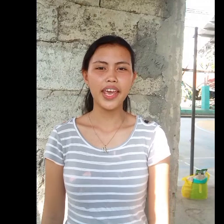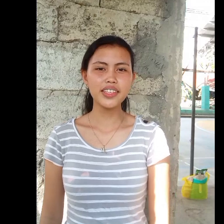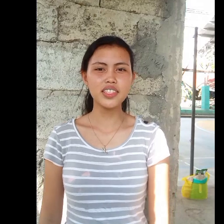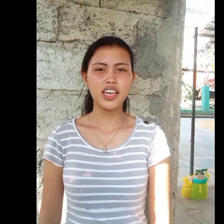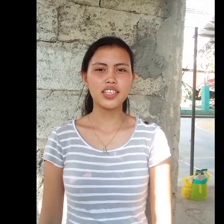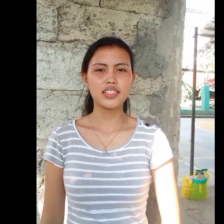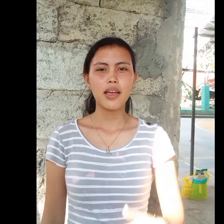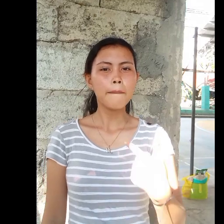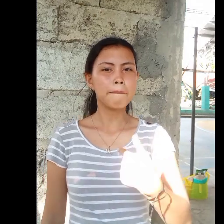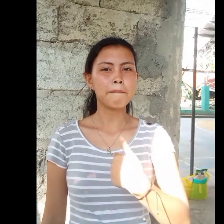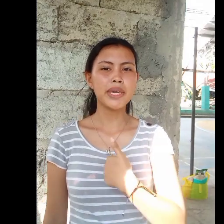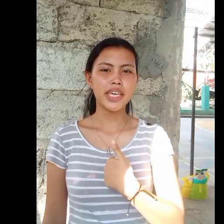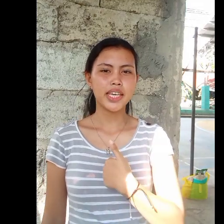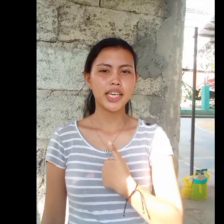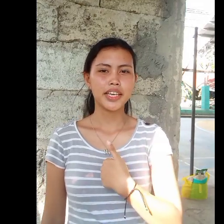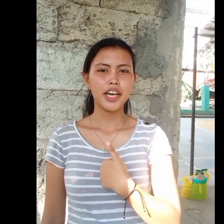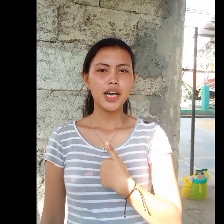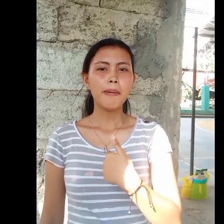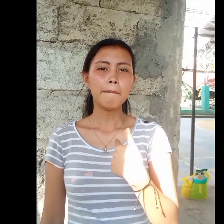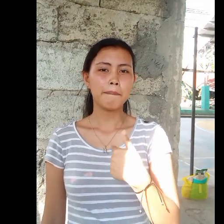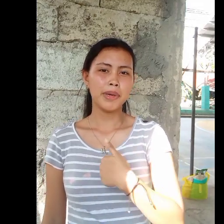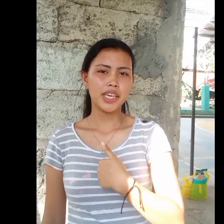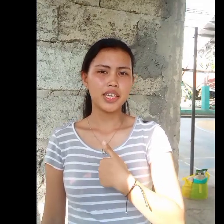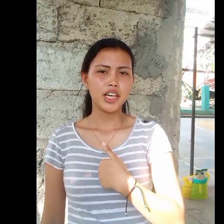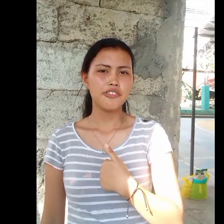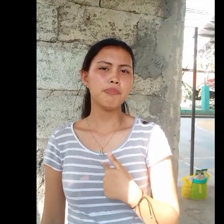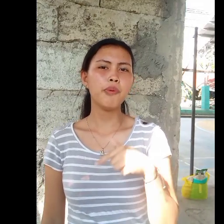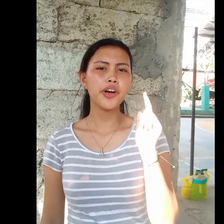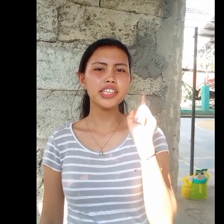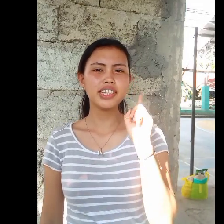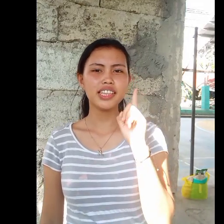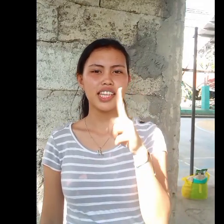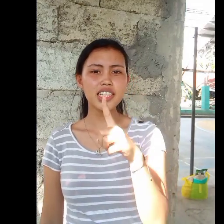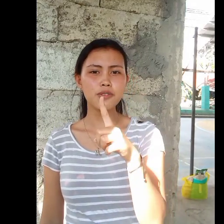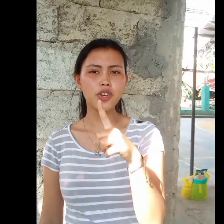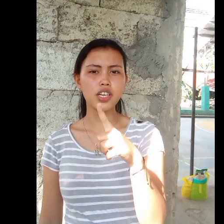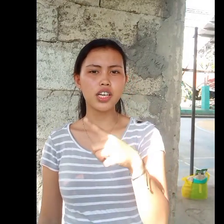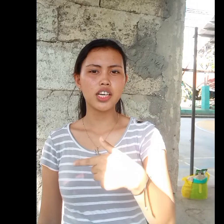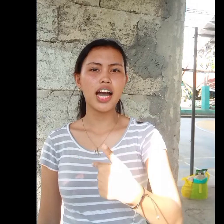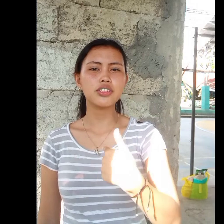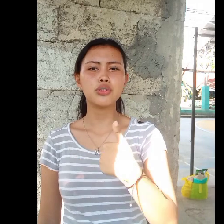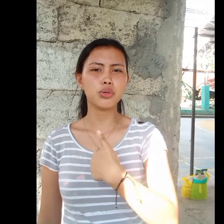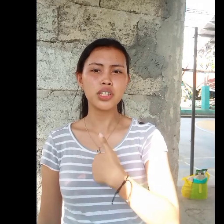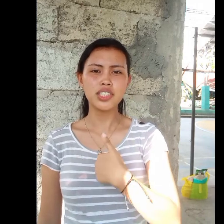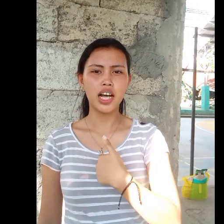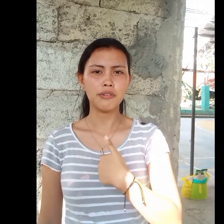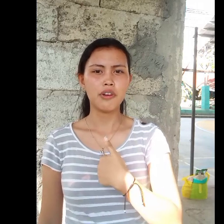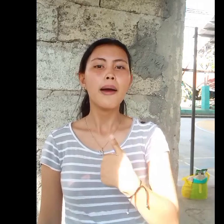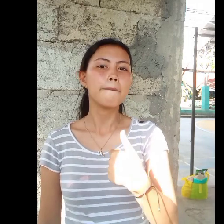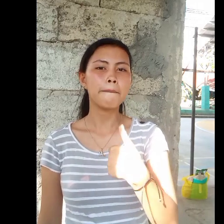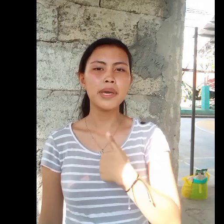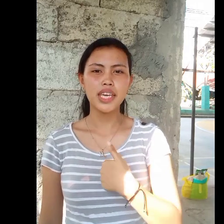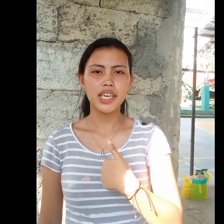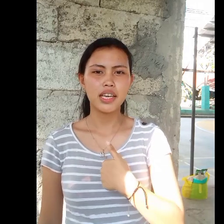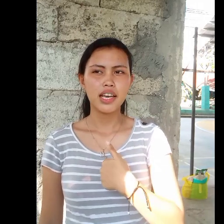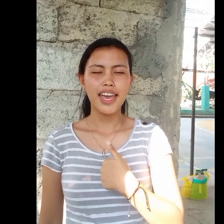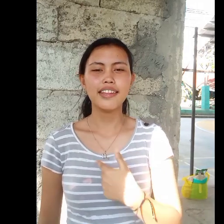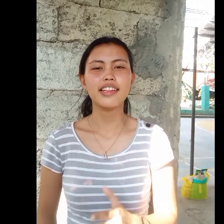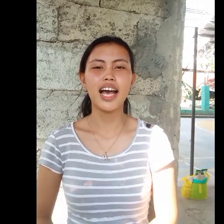Next is me. Me. You point this finger at yourself. Me. And